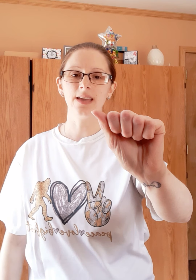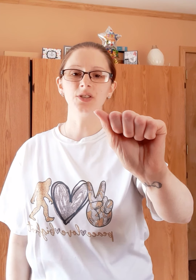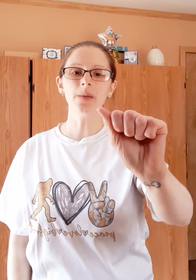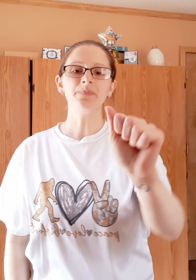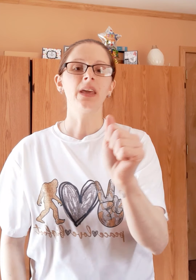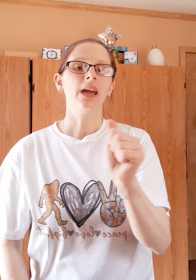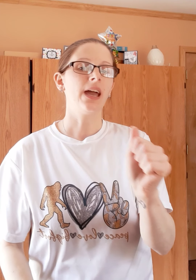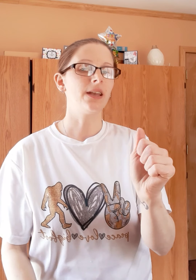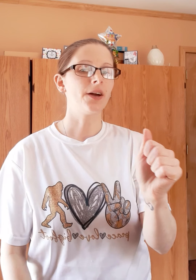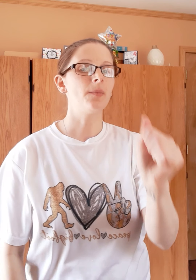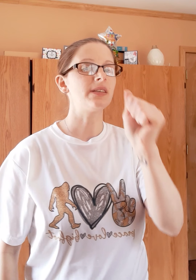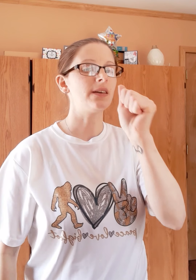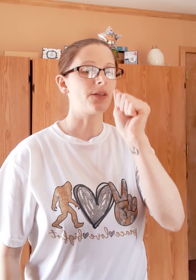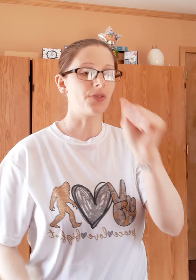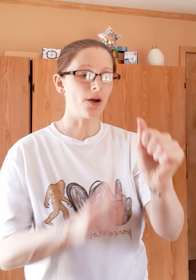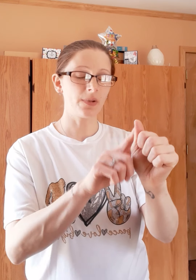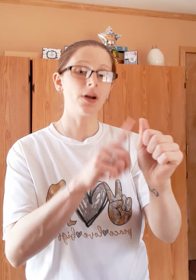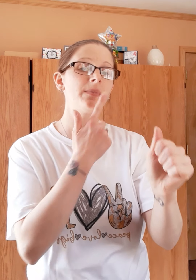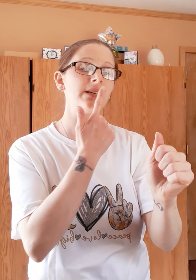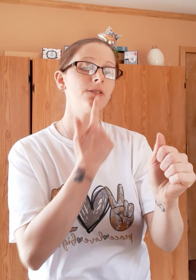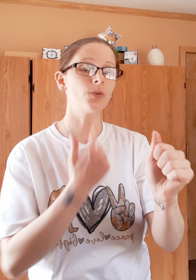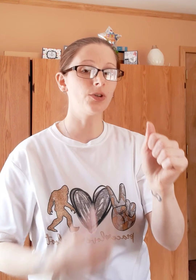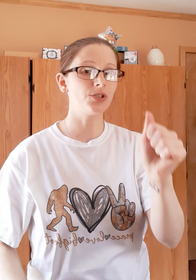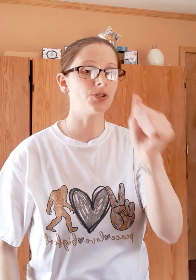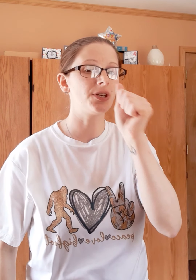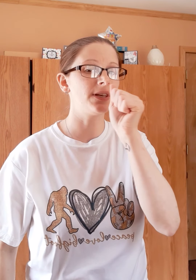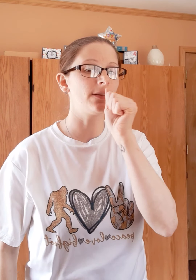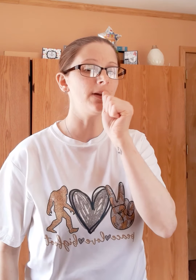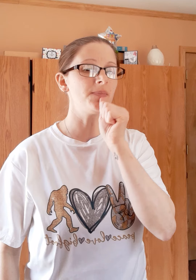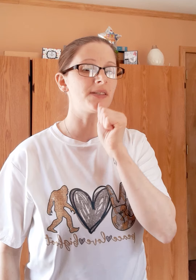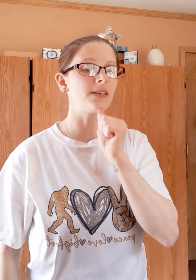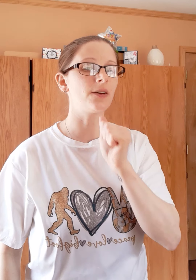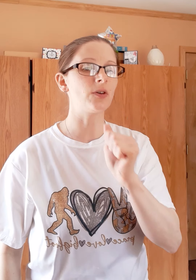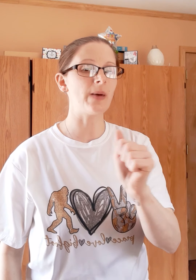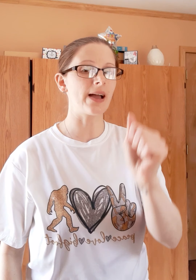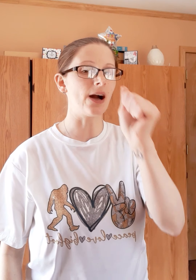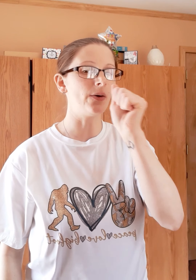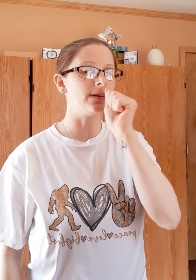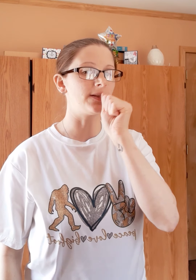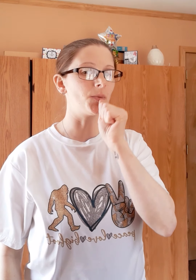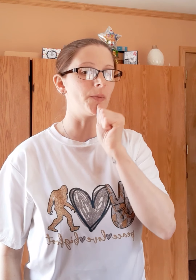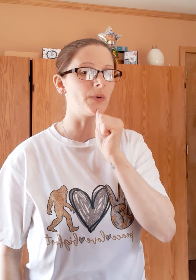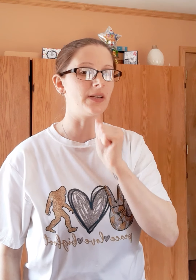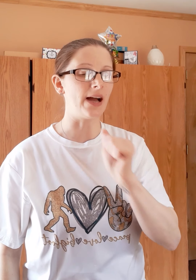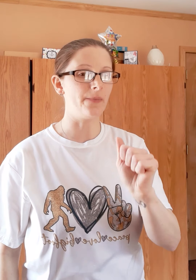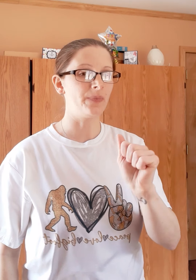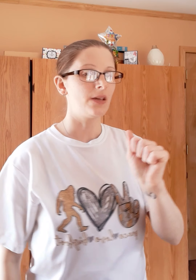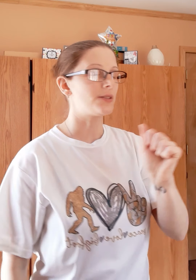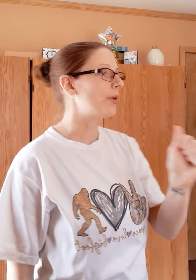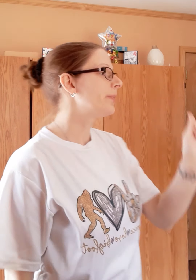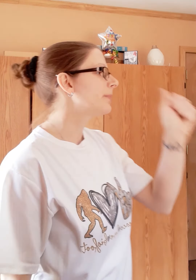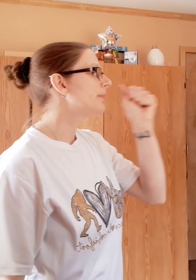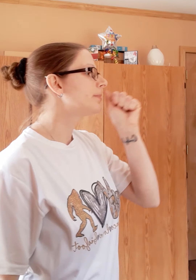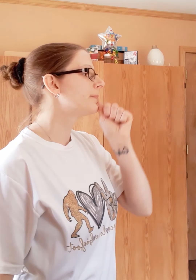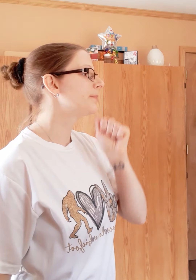shape, and the thumb comes in towards your chin and lips, it goes back out and does it one more time. So